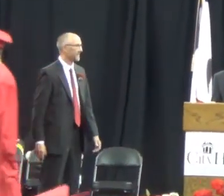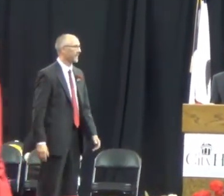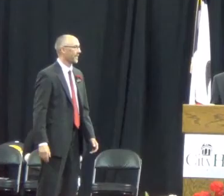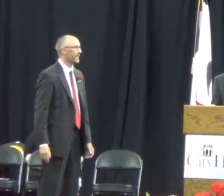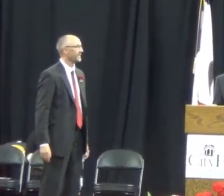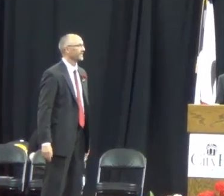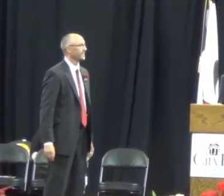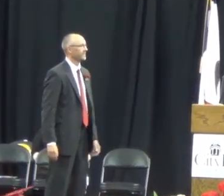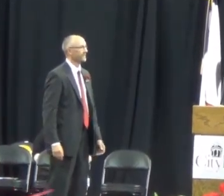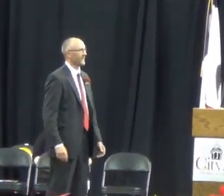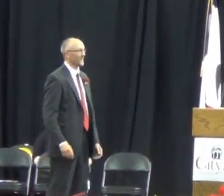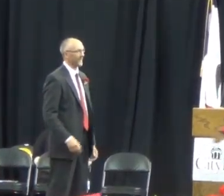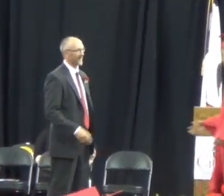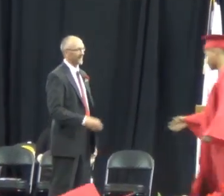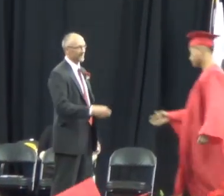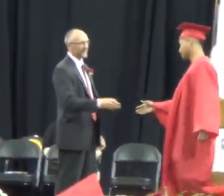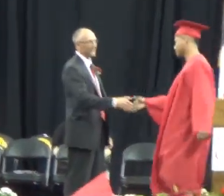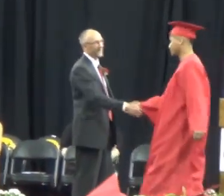Arturio.